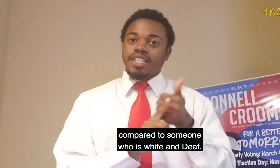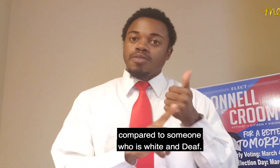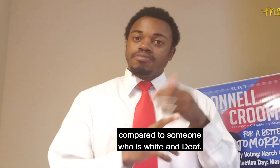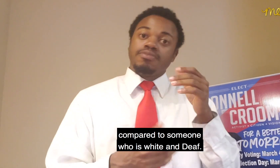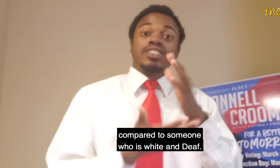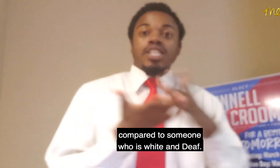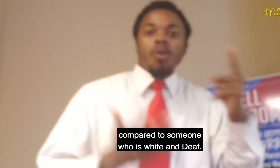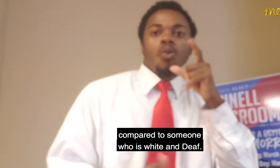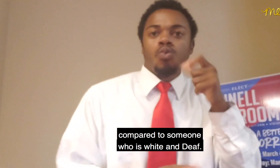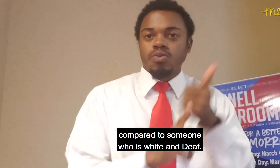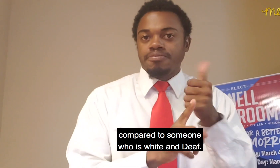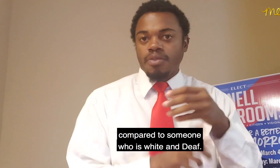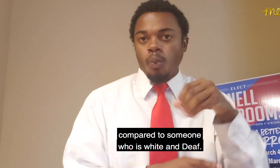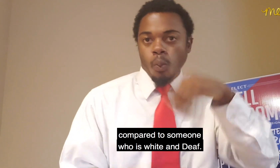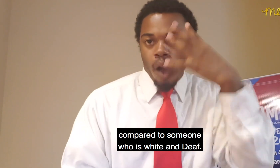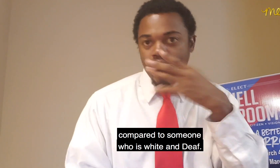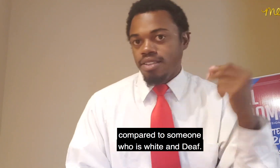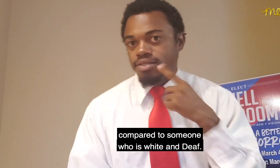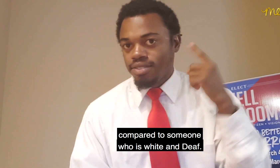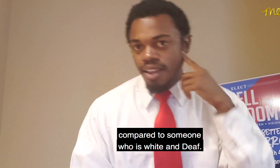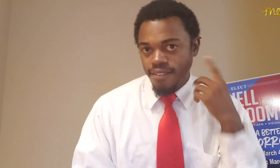compared to someone who is white and deaf.